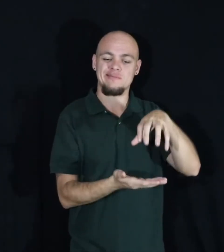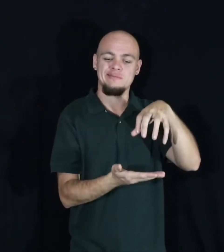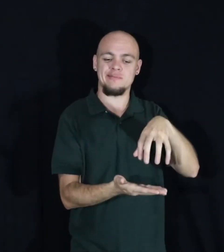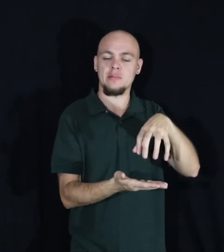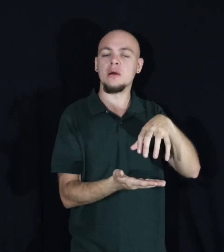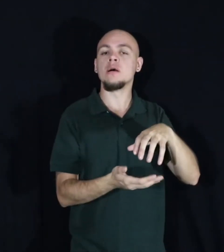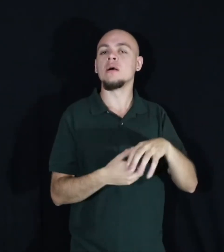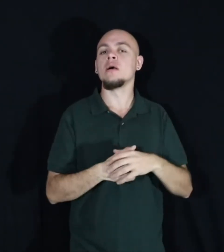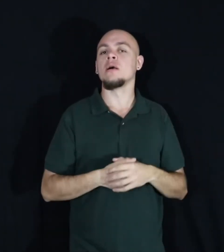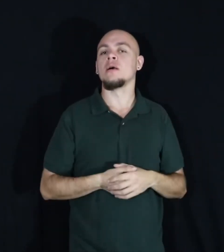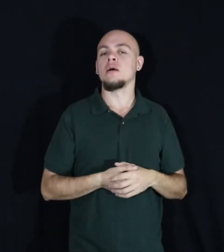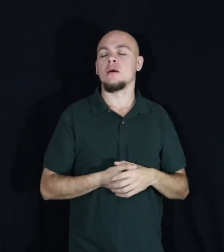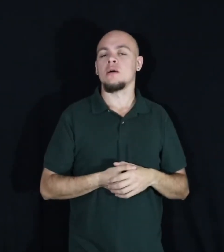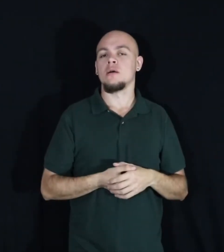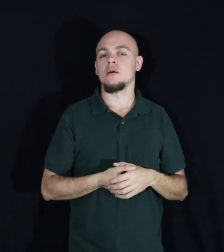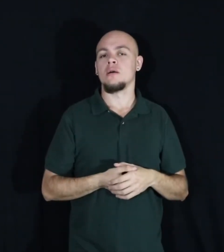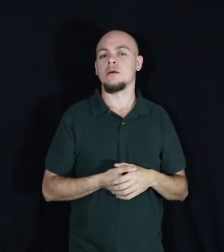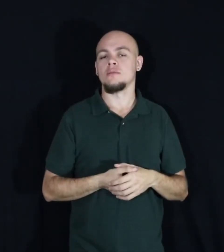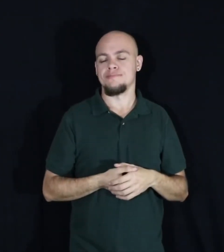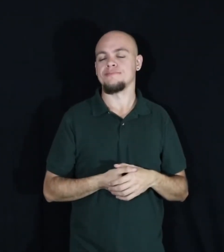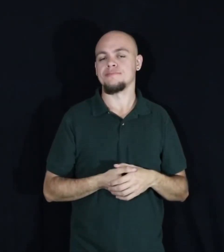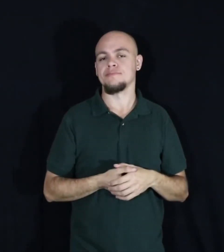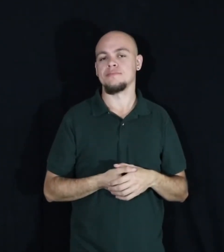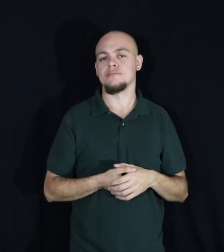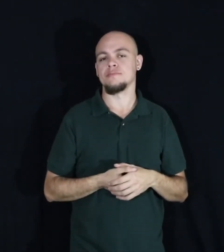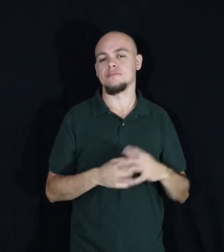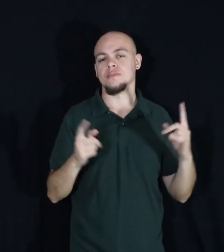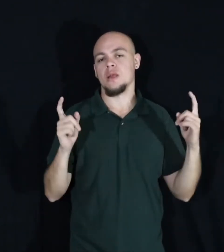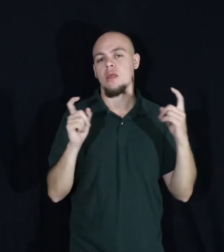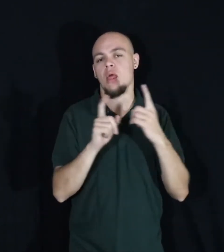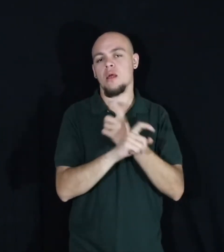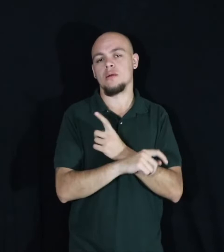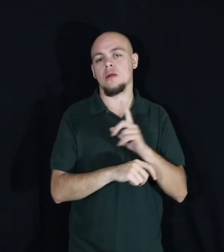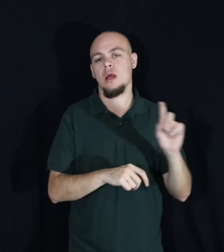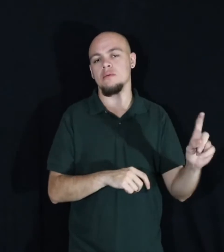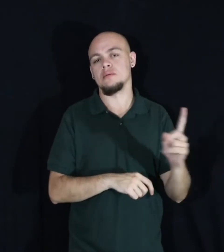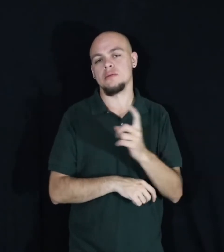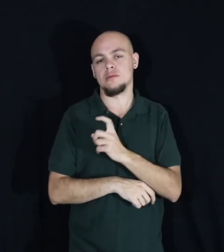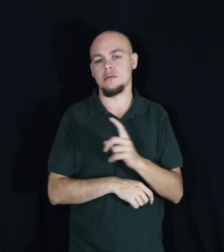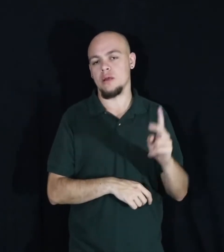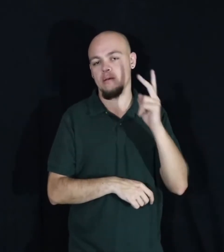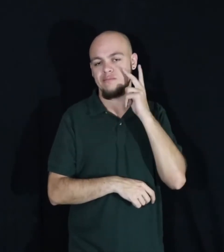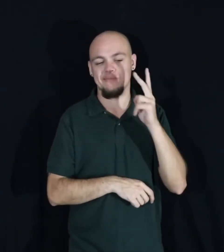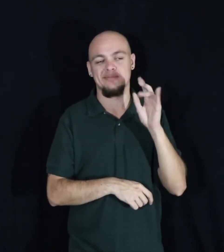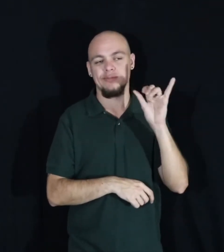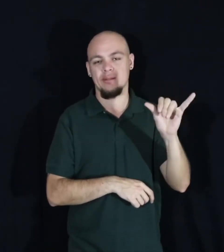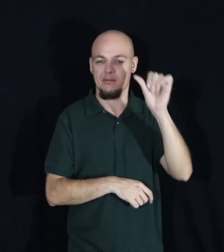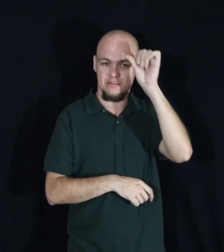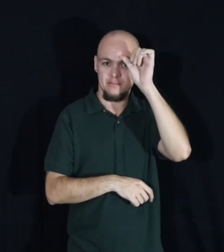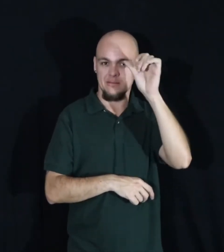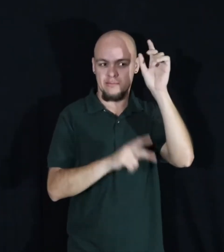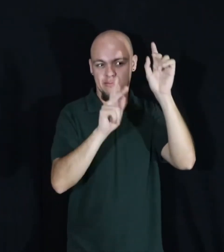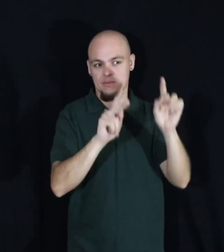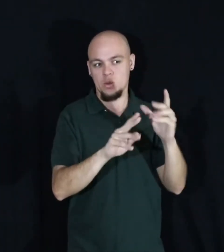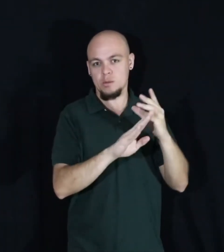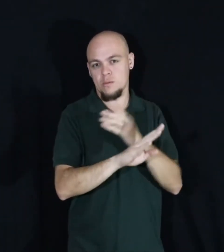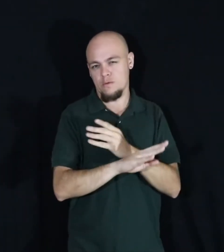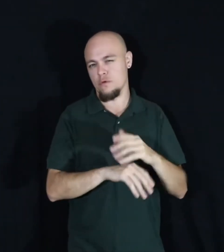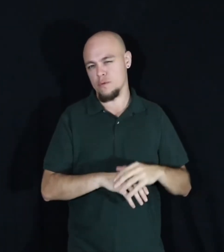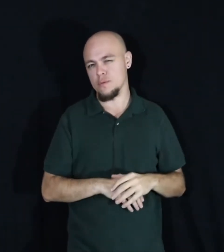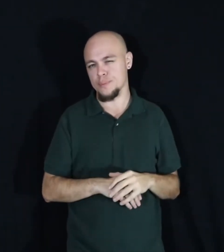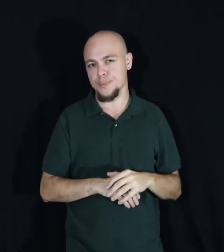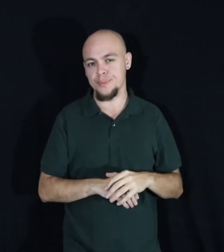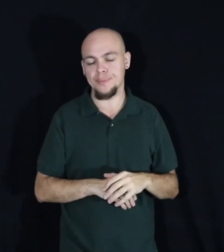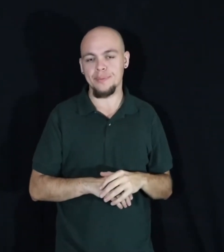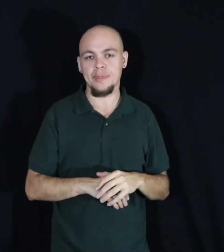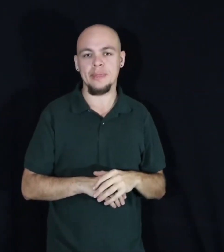Now, I had seen the comings and goings of this stranger that had given me this coffee and cash quite a bit at this point.